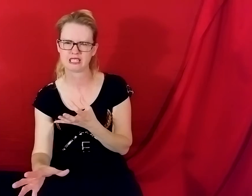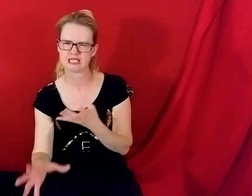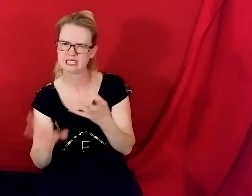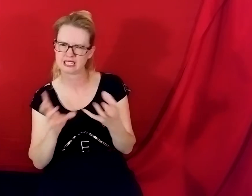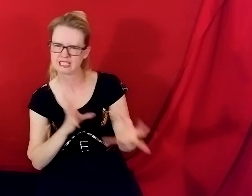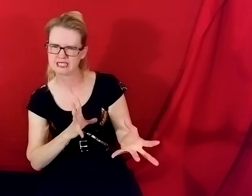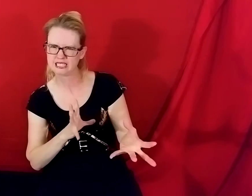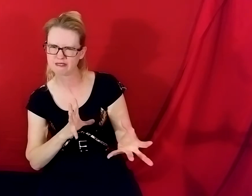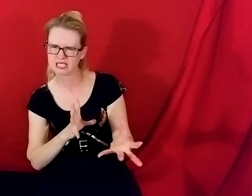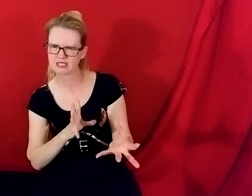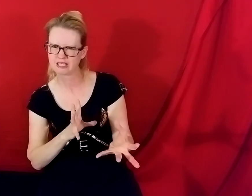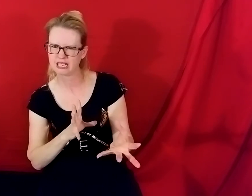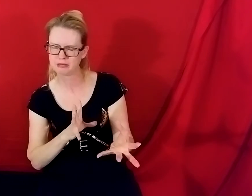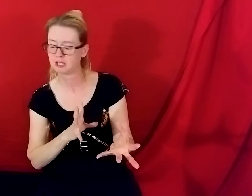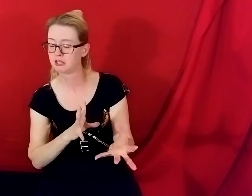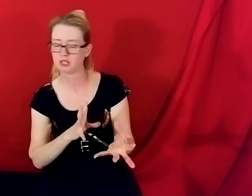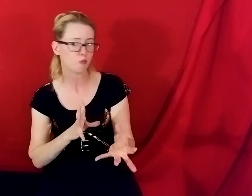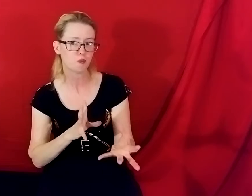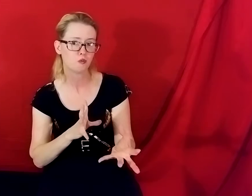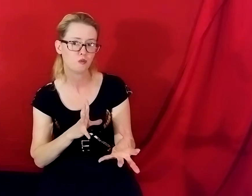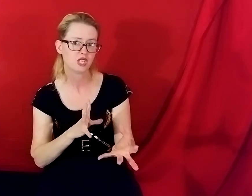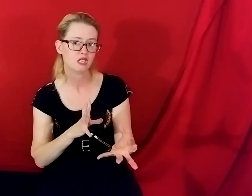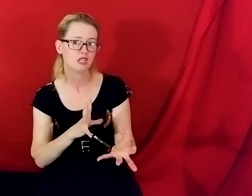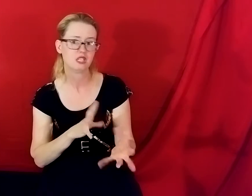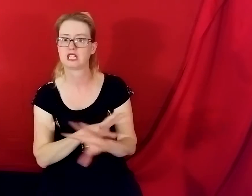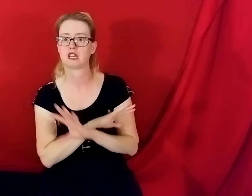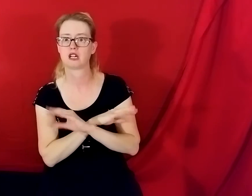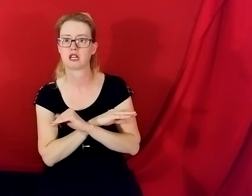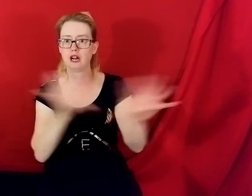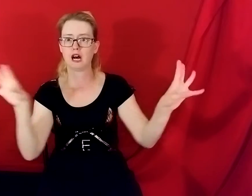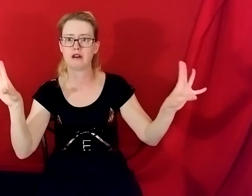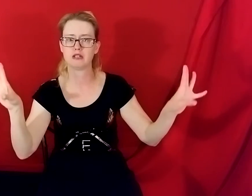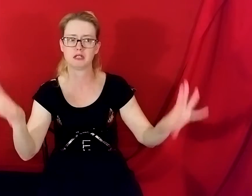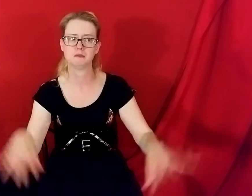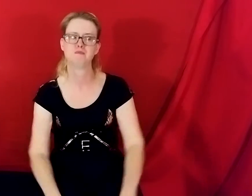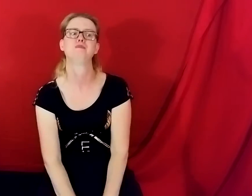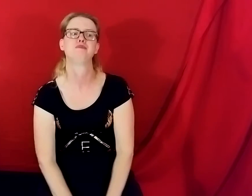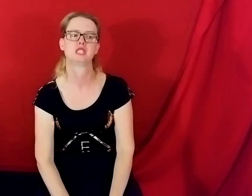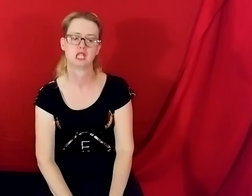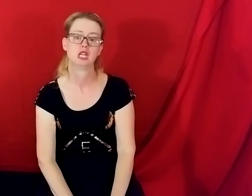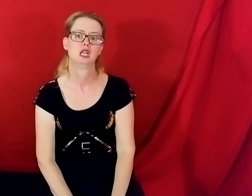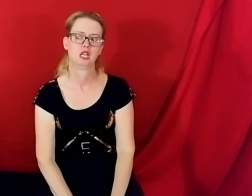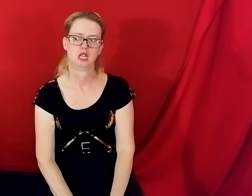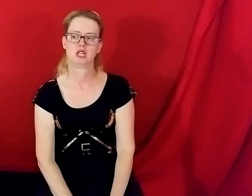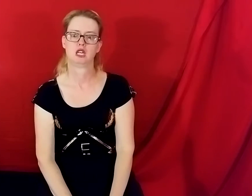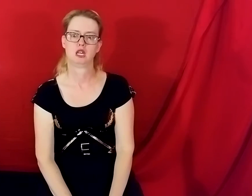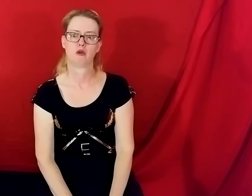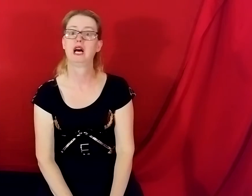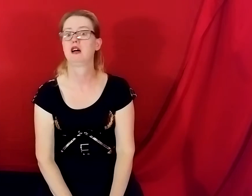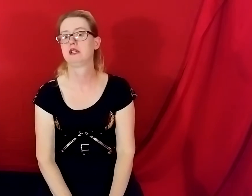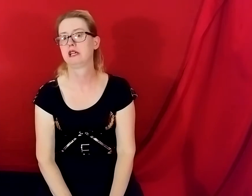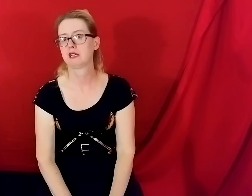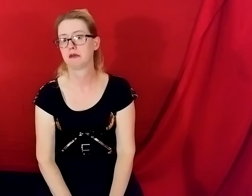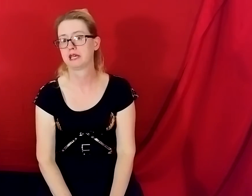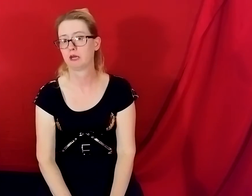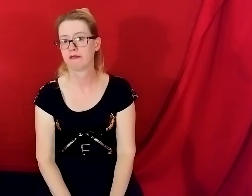the next scene but that's gonna happen no they're gonna cut off and one well the next one we gotta wait for